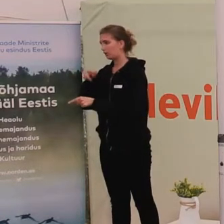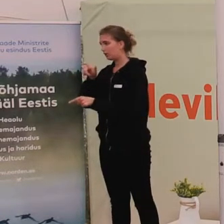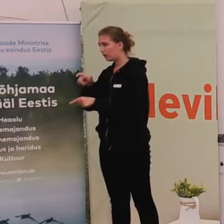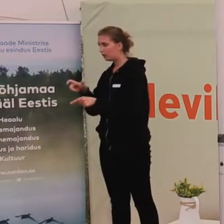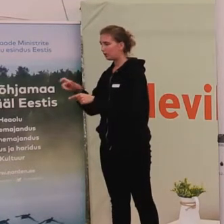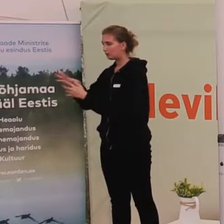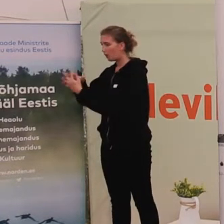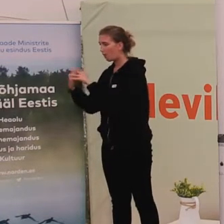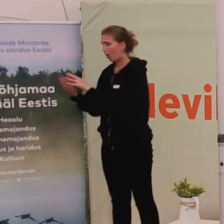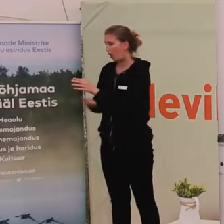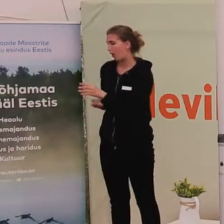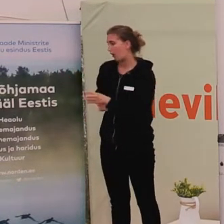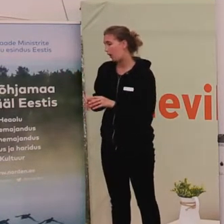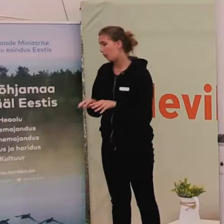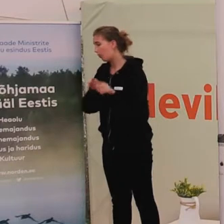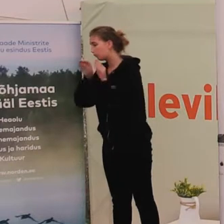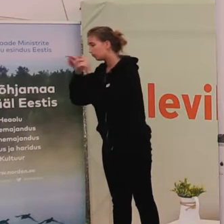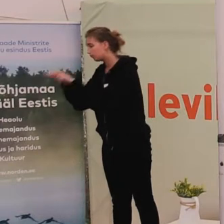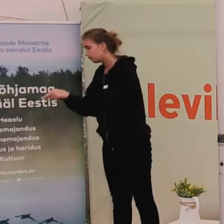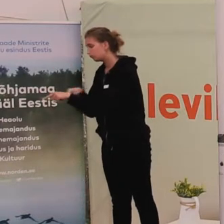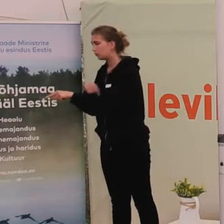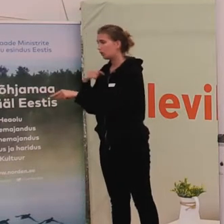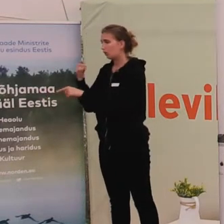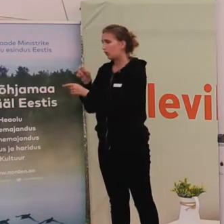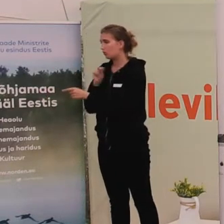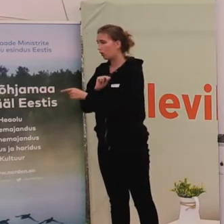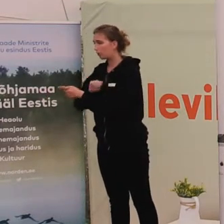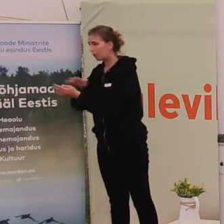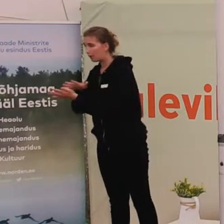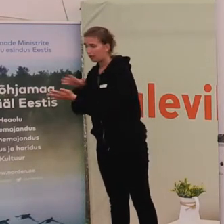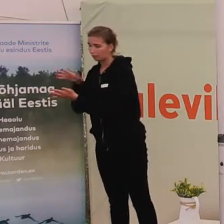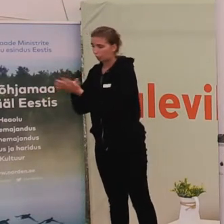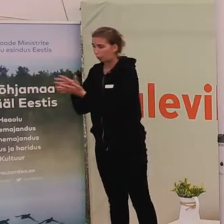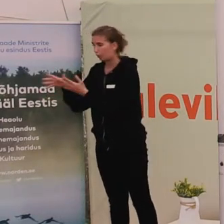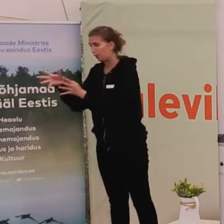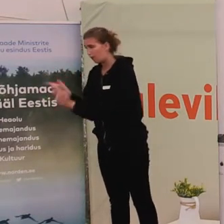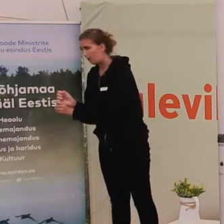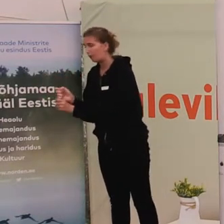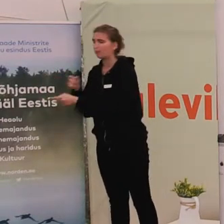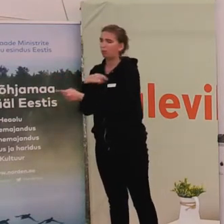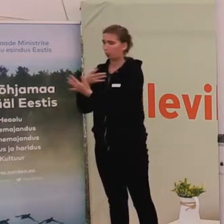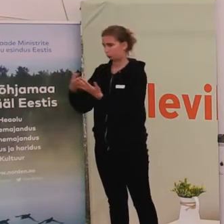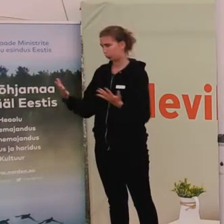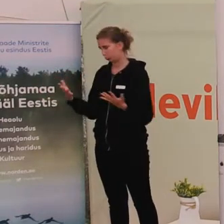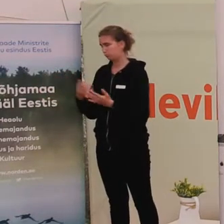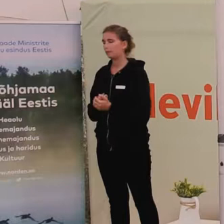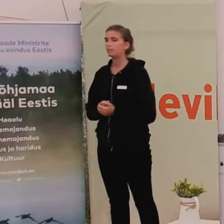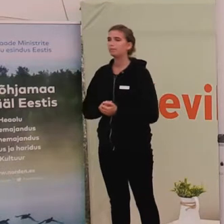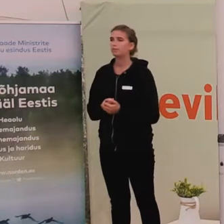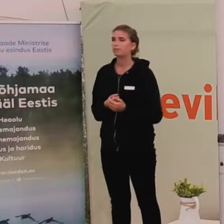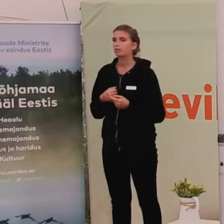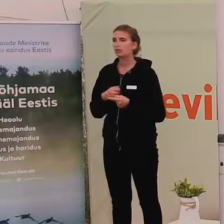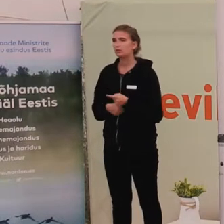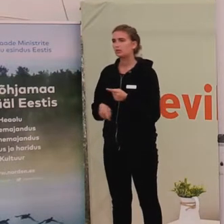into the countrysides, living frugal lives, but consuming less and so on. So it was very different scenarios, four different. We had one called the circular economy and